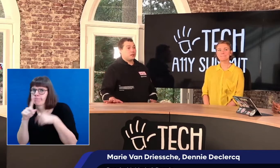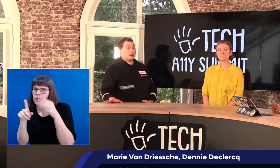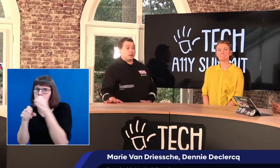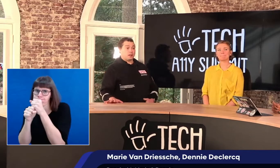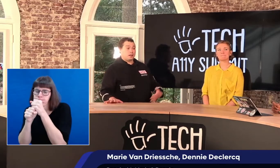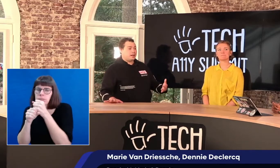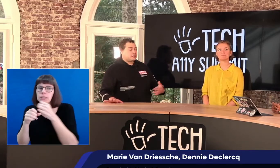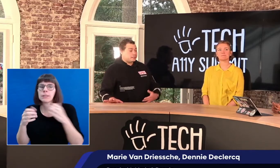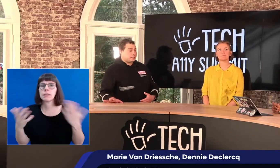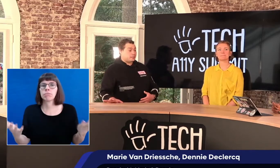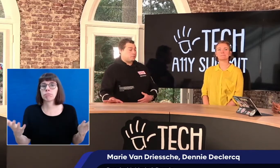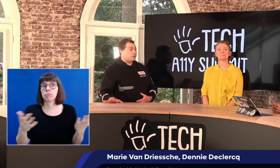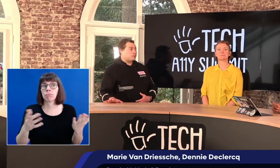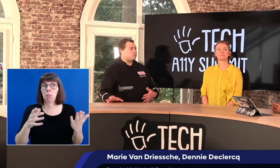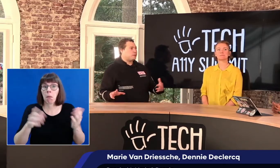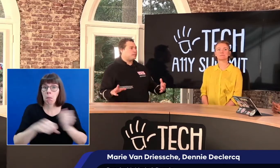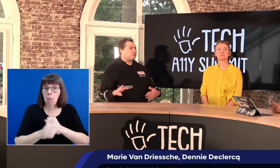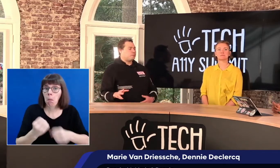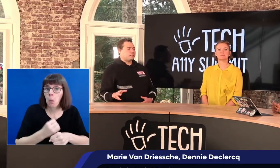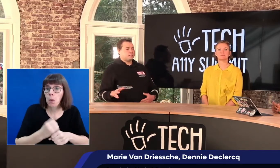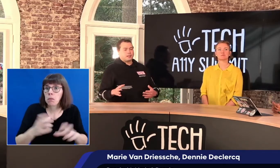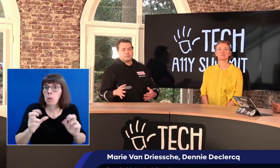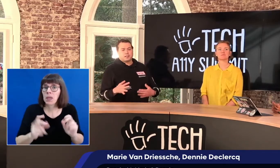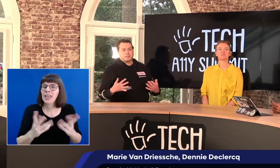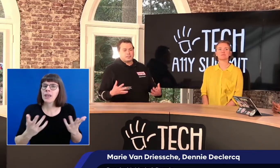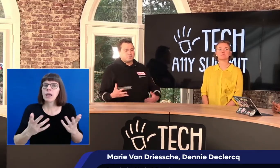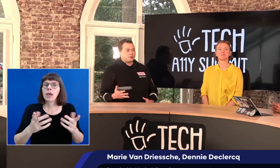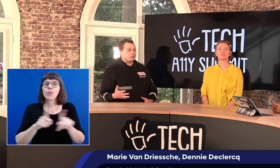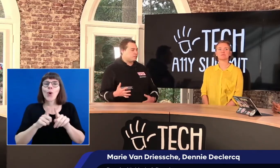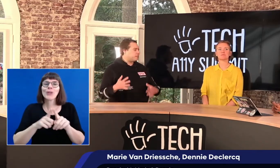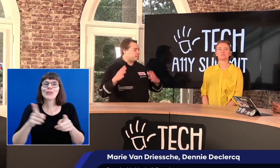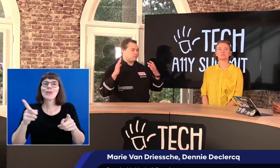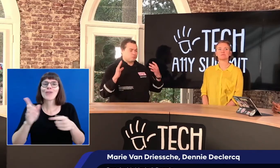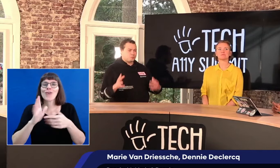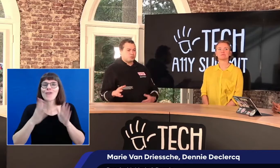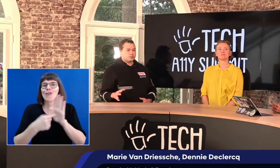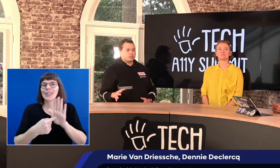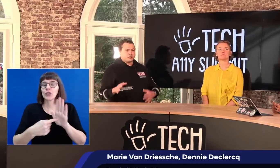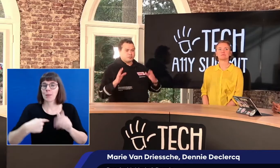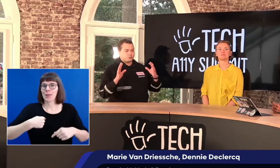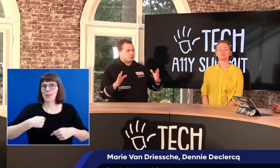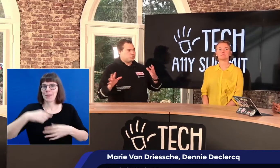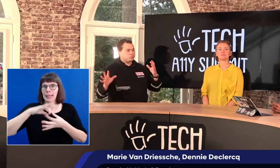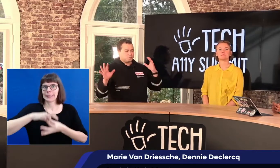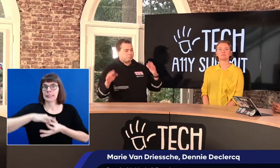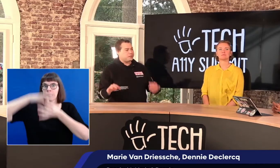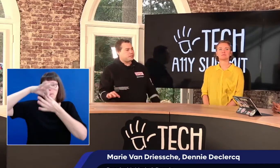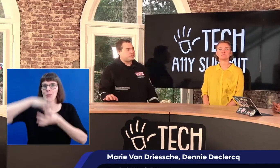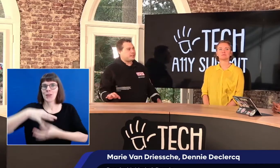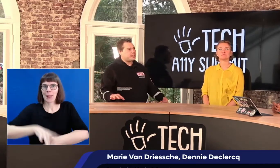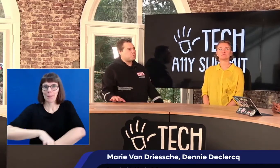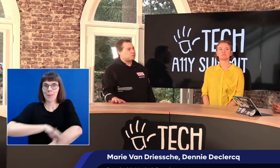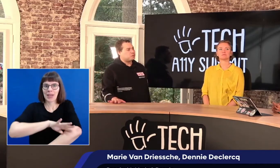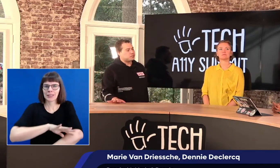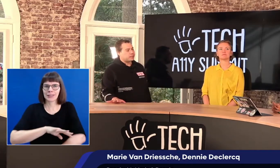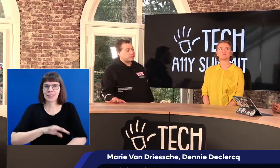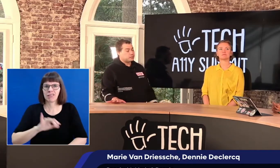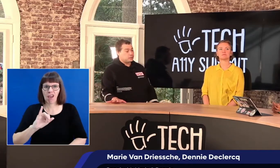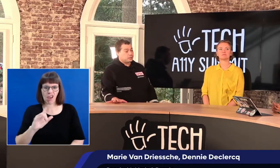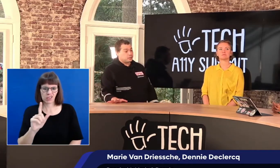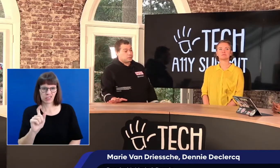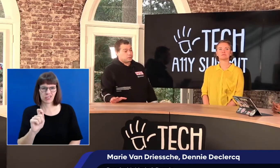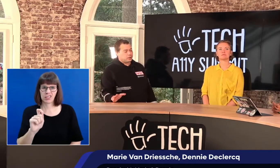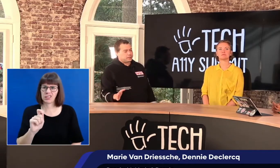work. As I said, a spiritual passion as an IT person is total science. You shouldn't be thinking about other